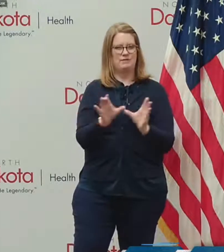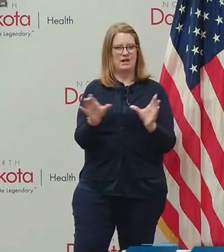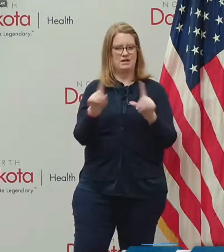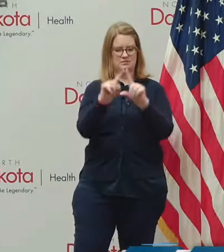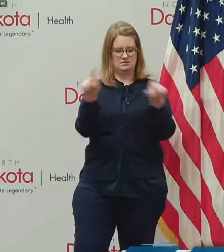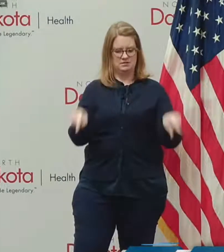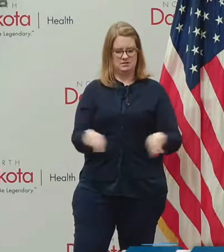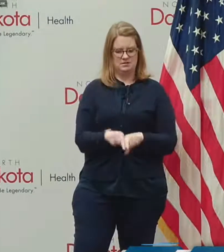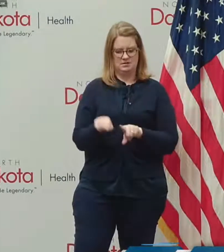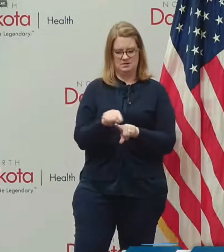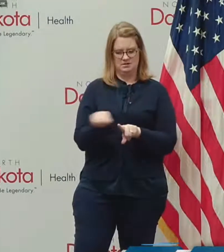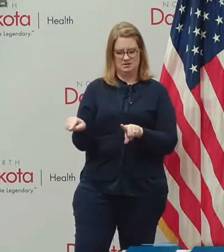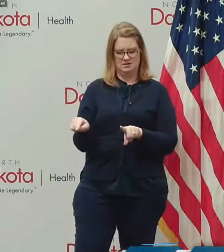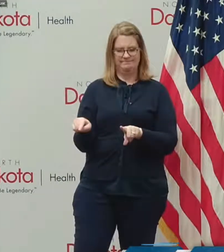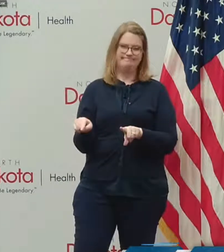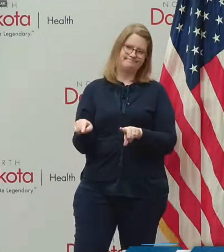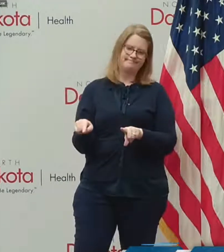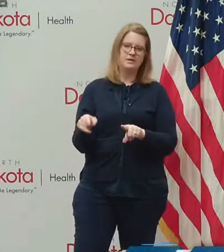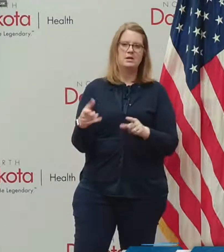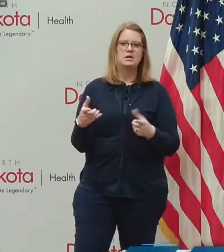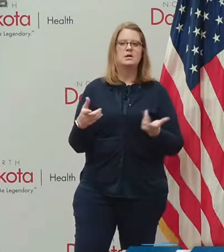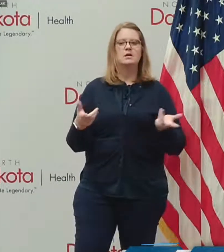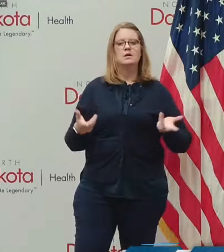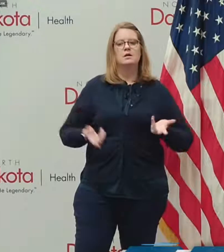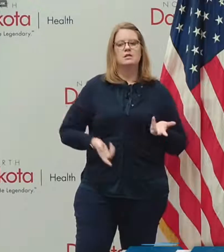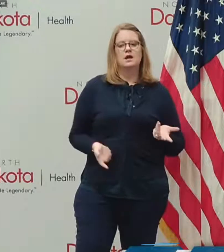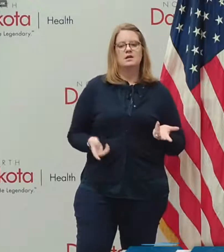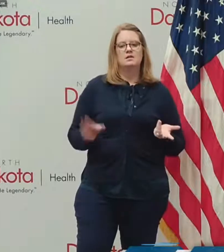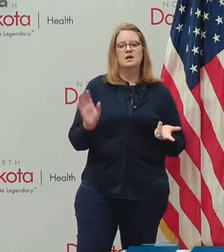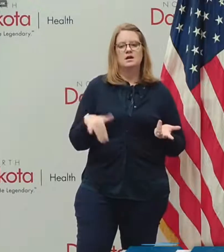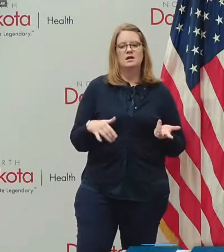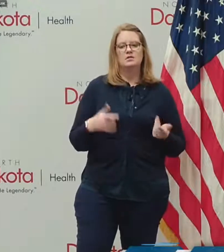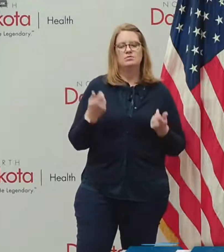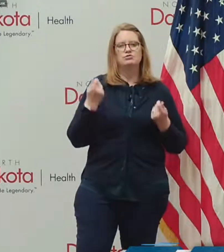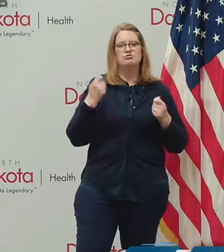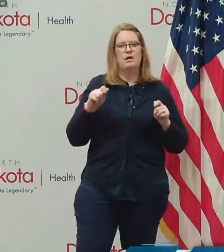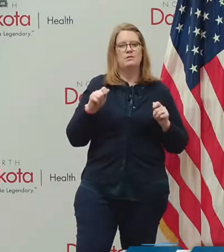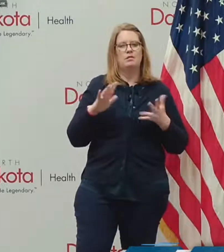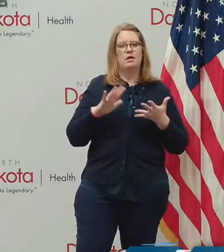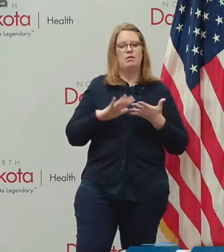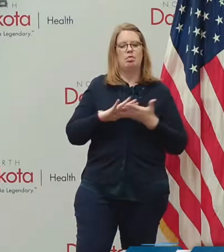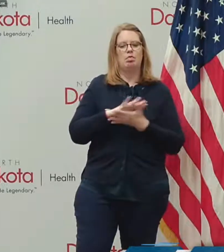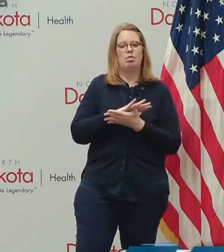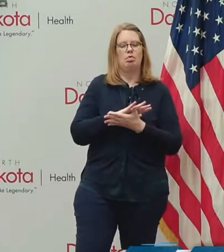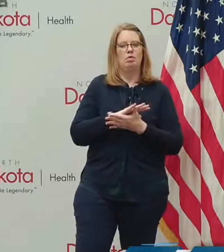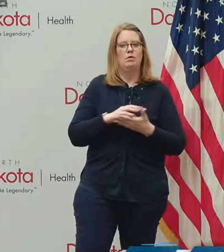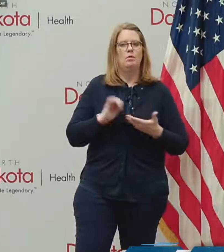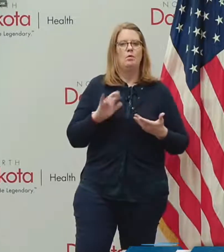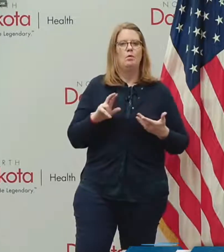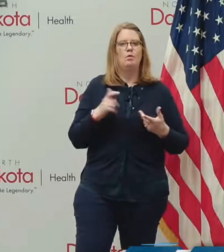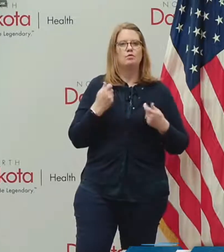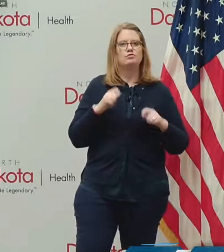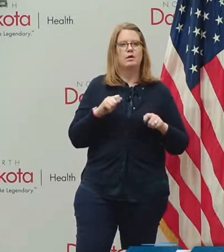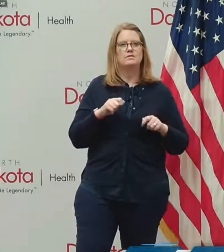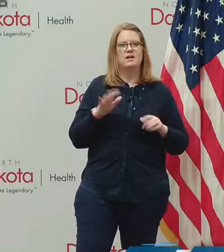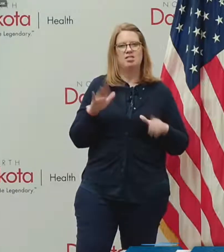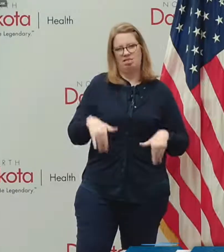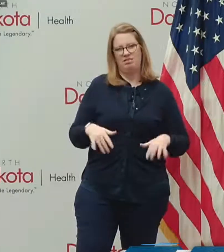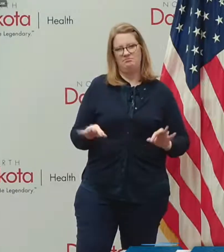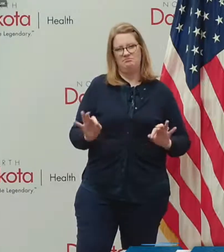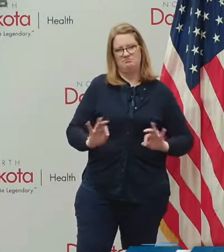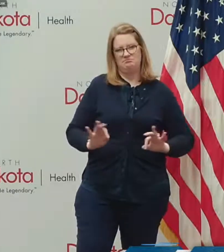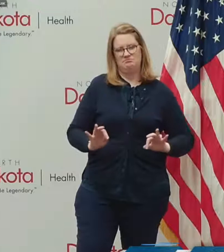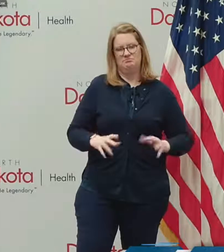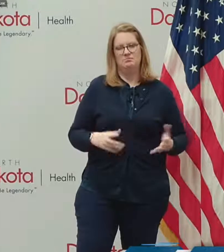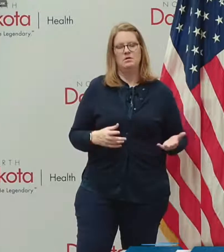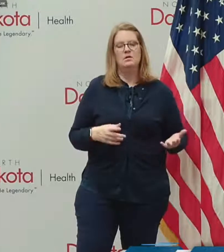we are. Perhaps people think that by saying that somehow we're trying to downplay the seriousness of this disease. There's